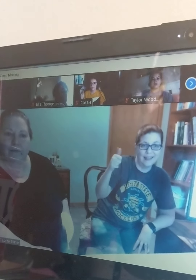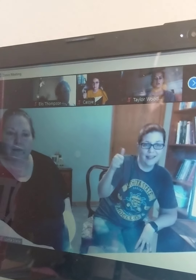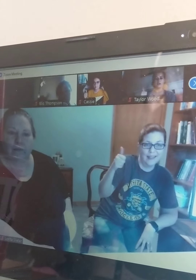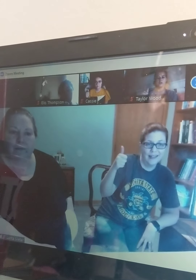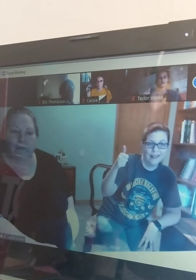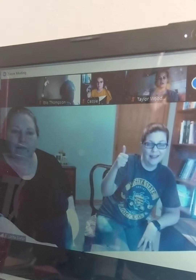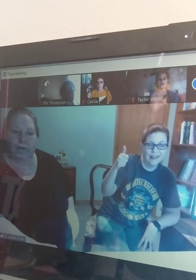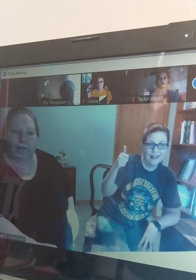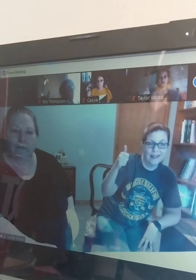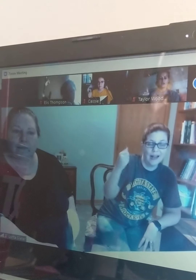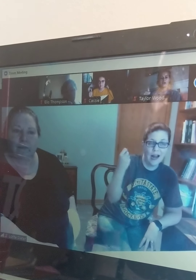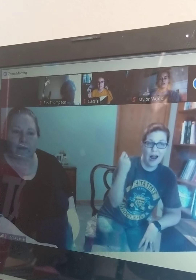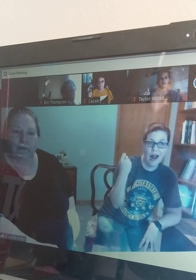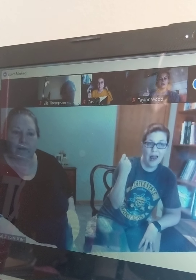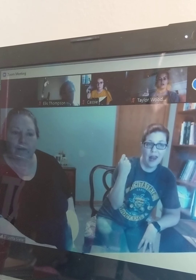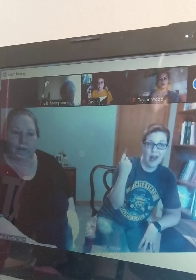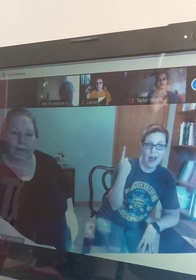10,